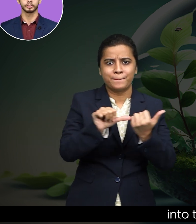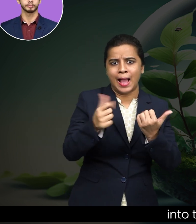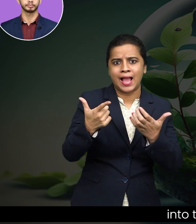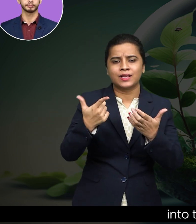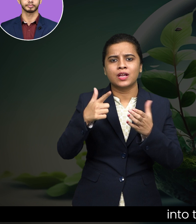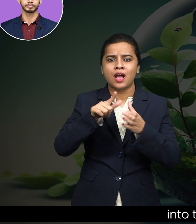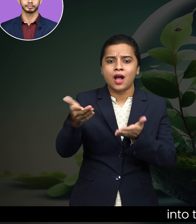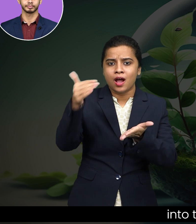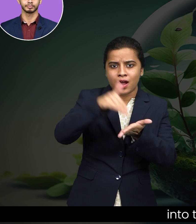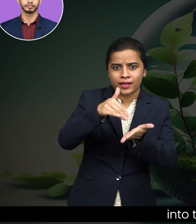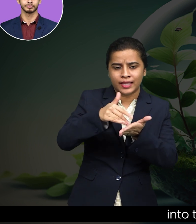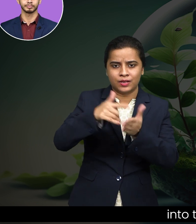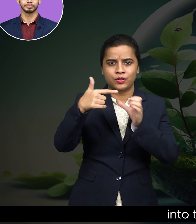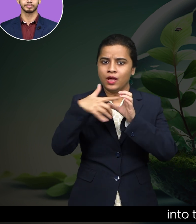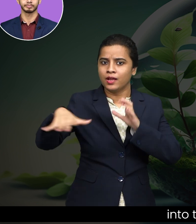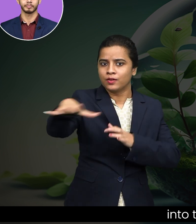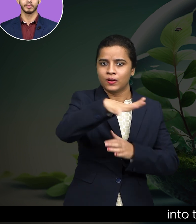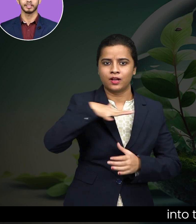environment.